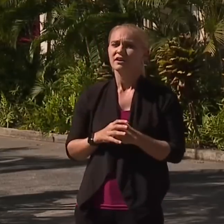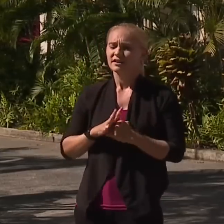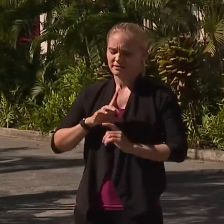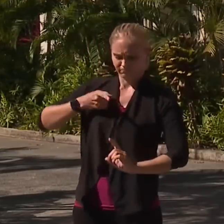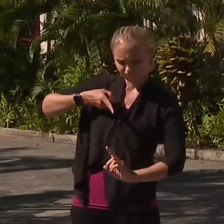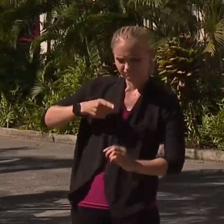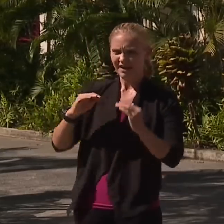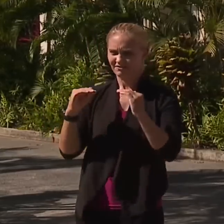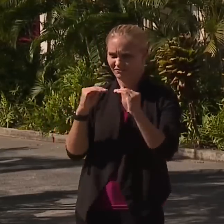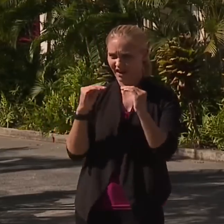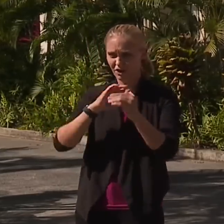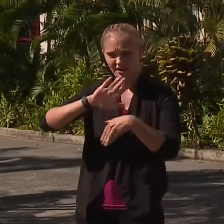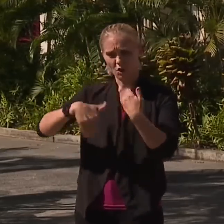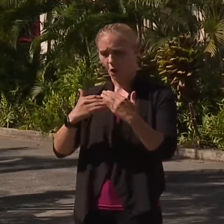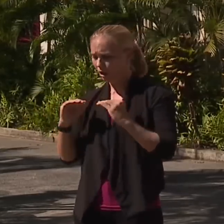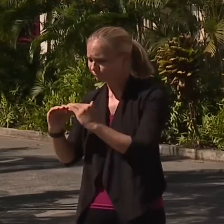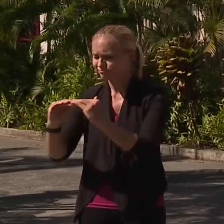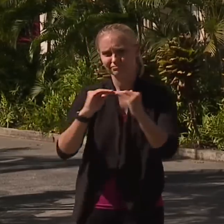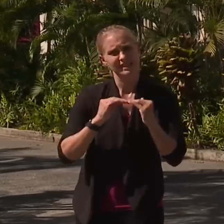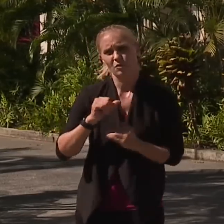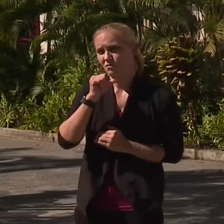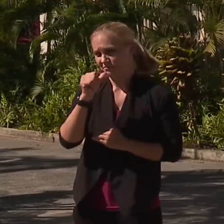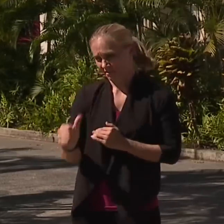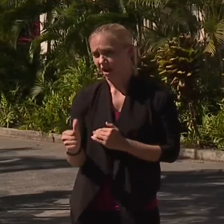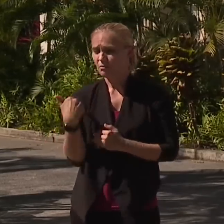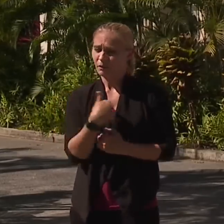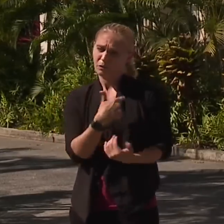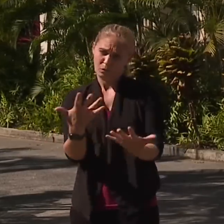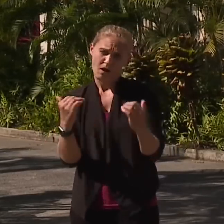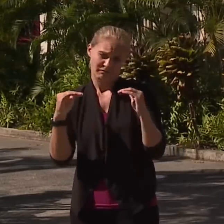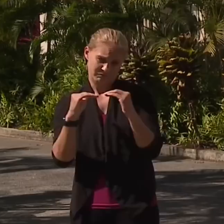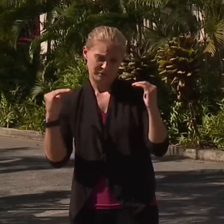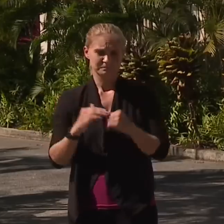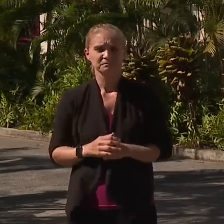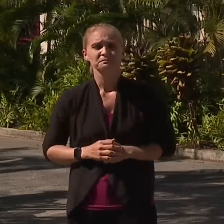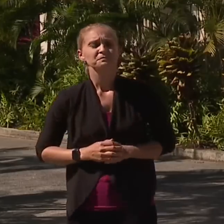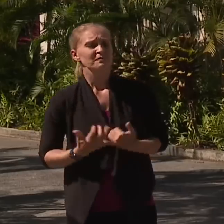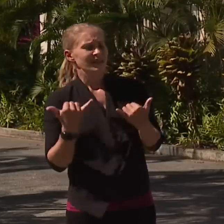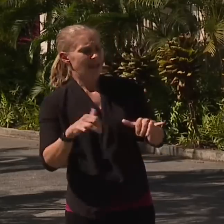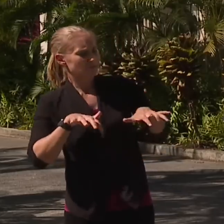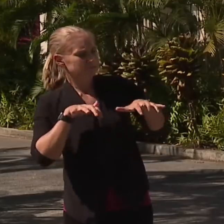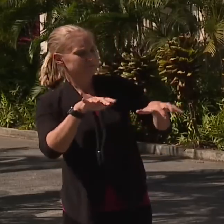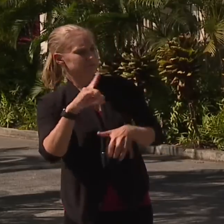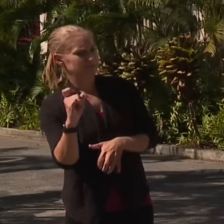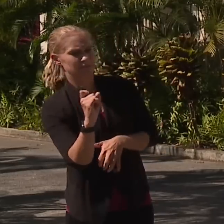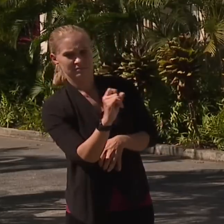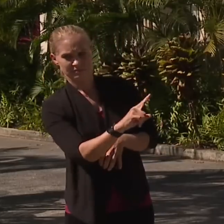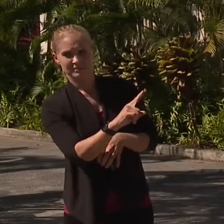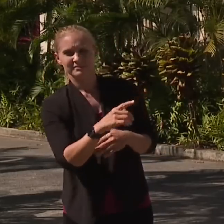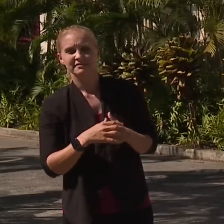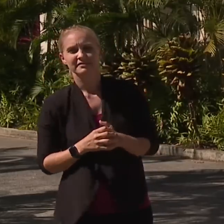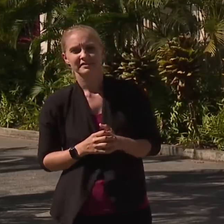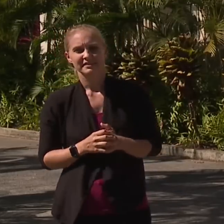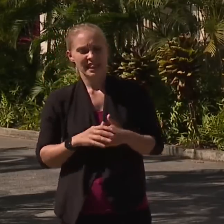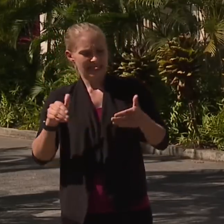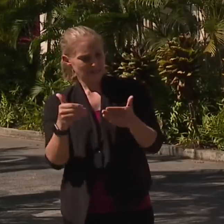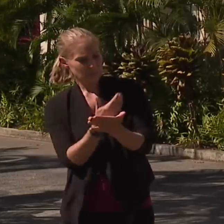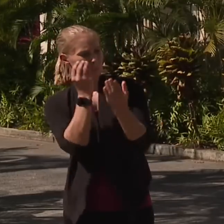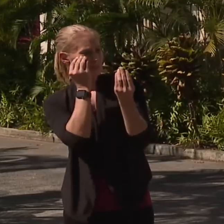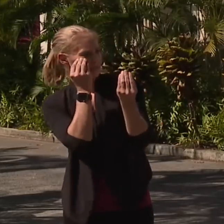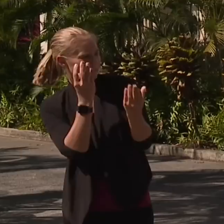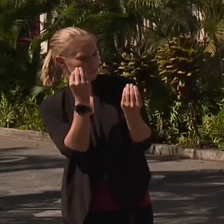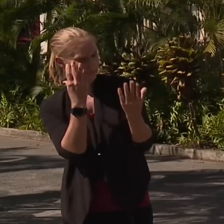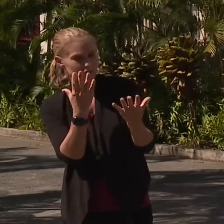not all equal as much as we'd like it to be. Back to surge testing for a bit. Brittany at Civil Beat wants to know how this new